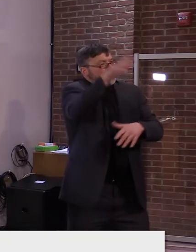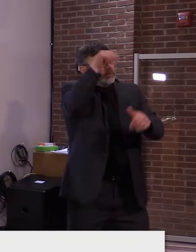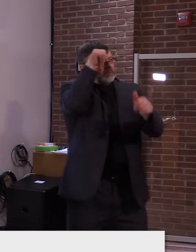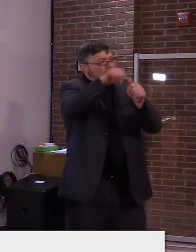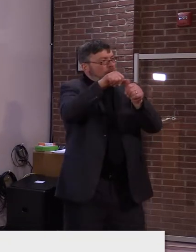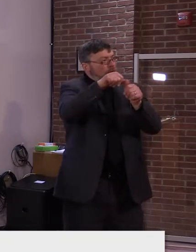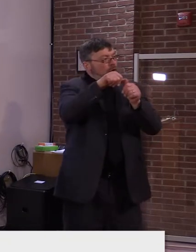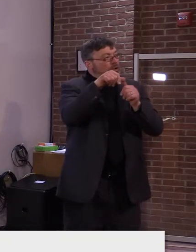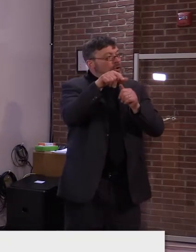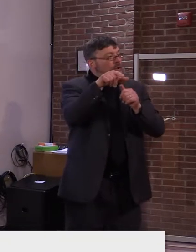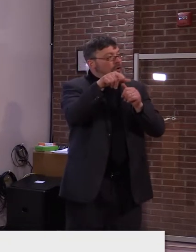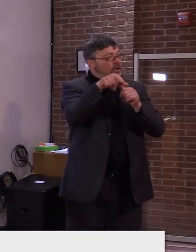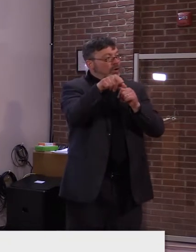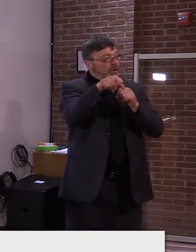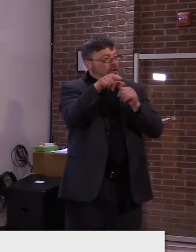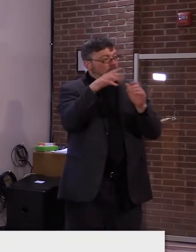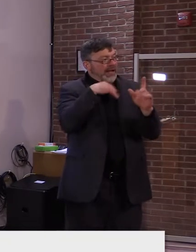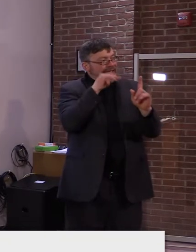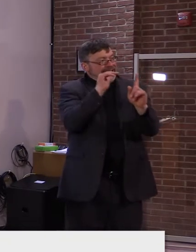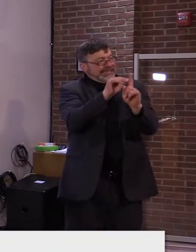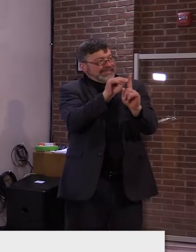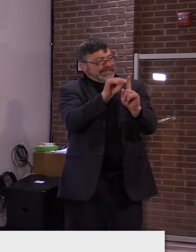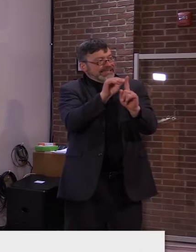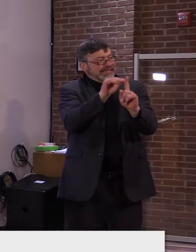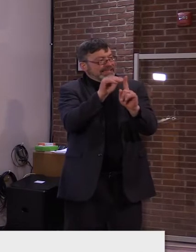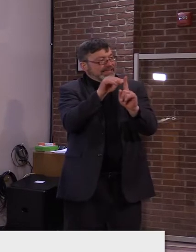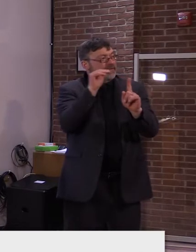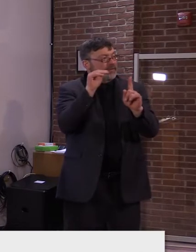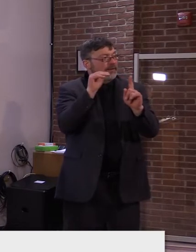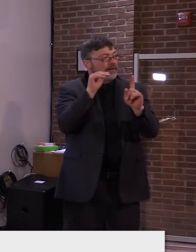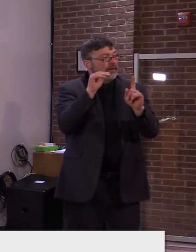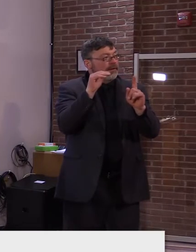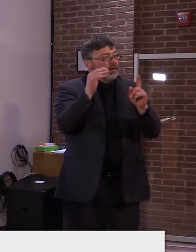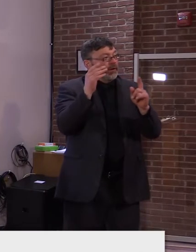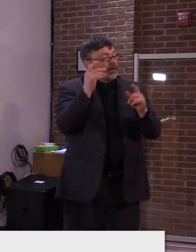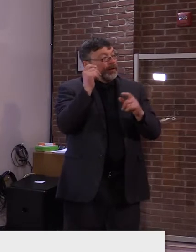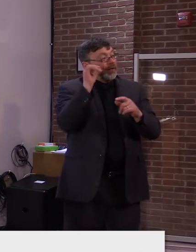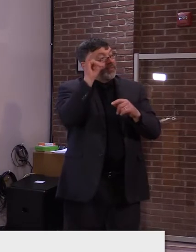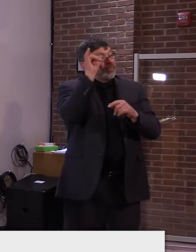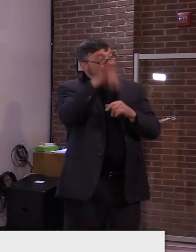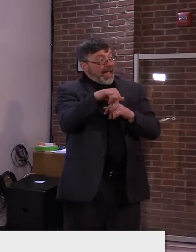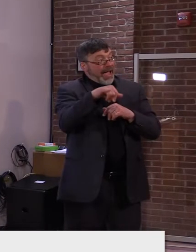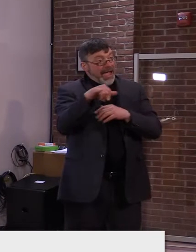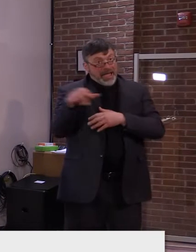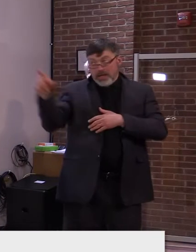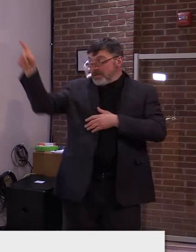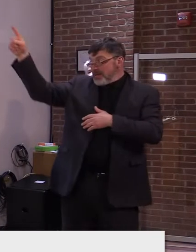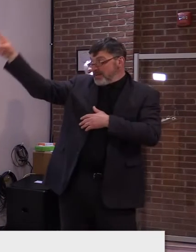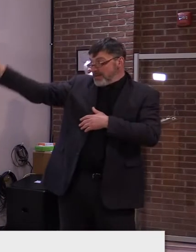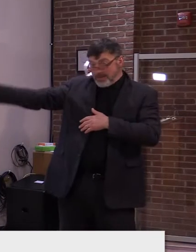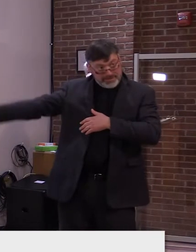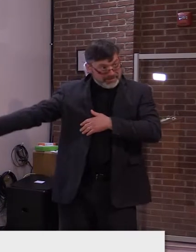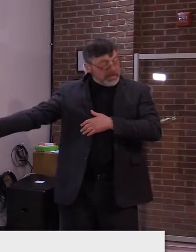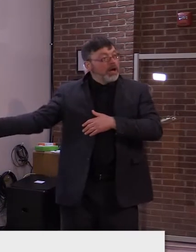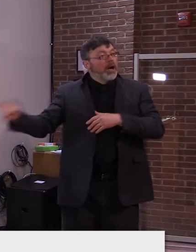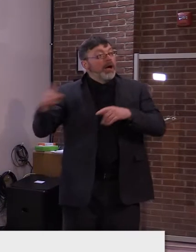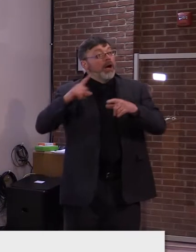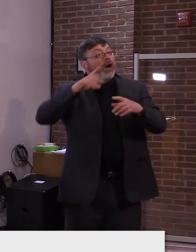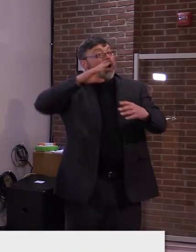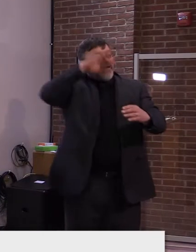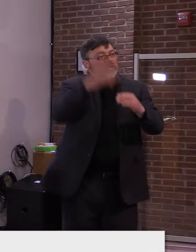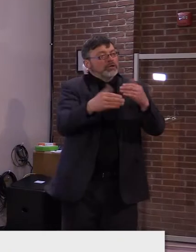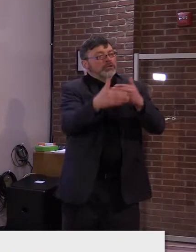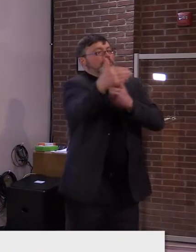to 2 months after your age group is eligible for you to be considered fully vaccinated.